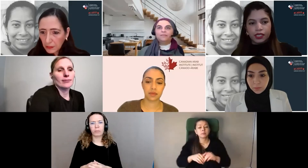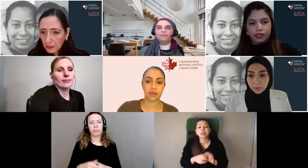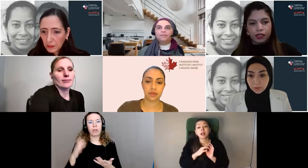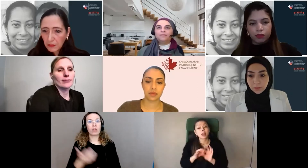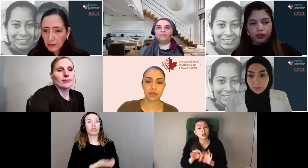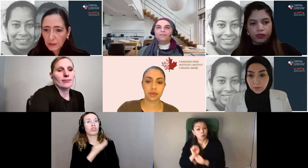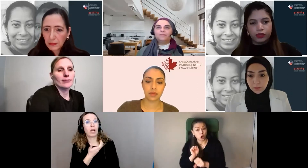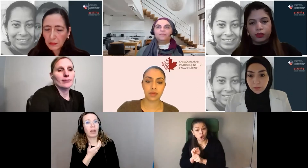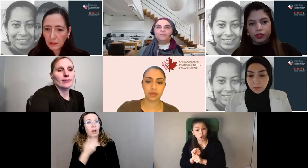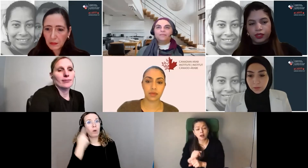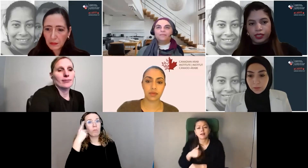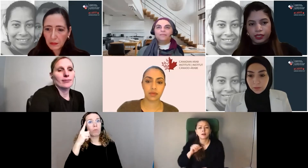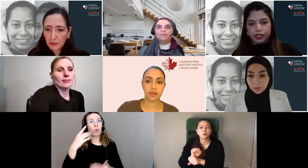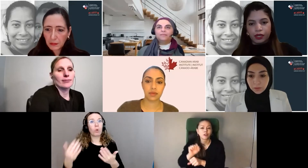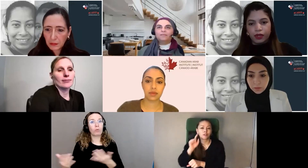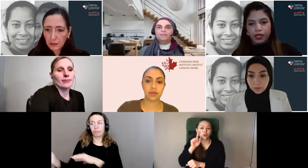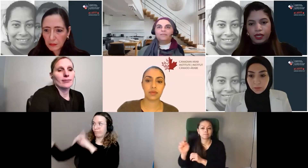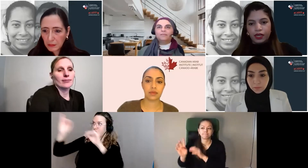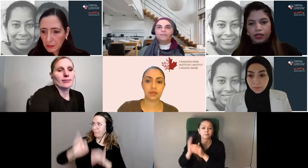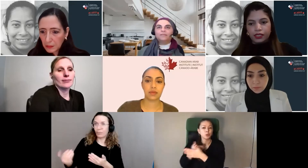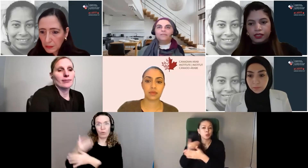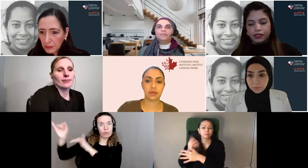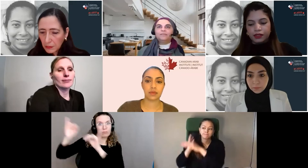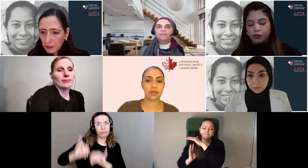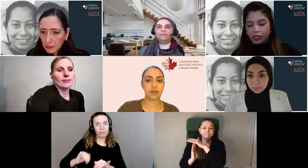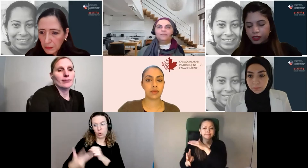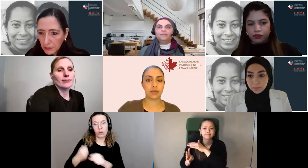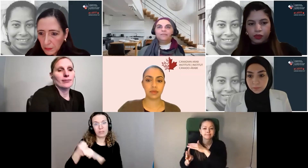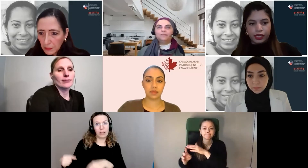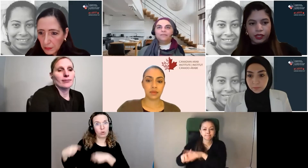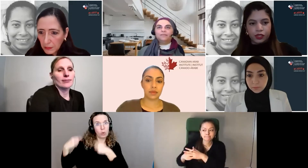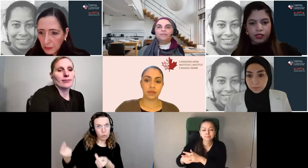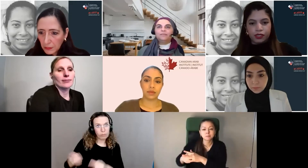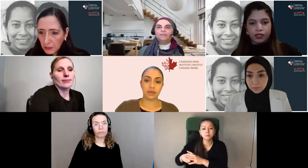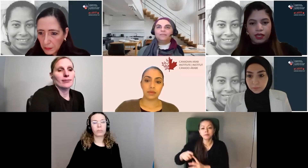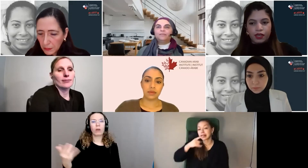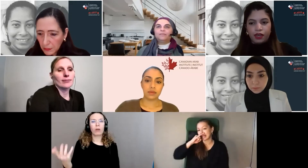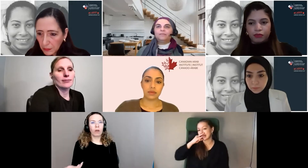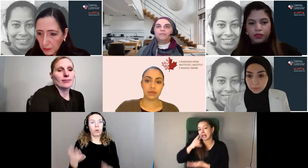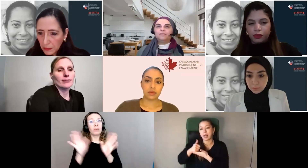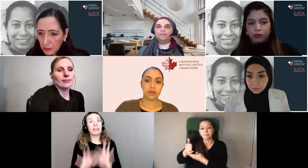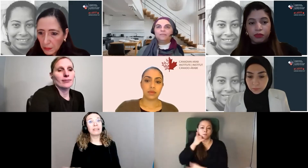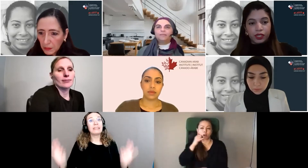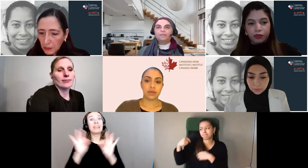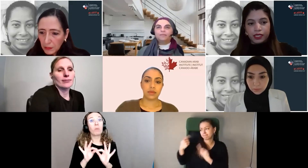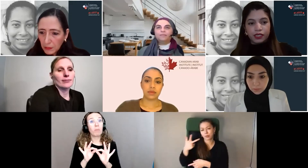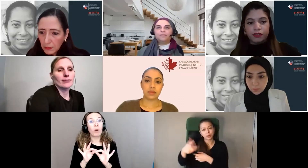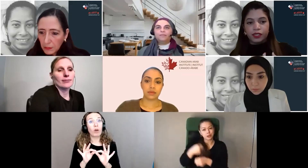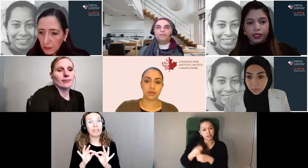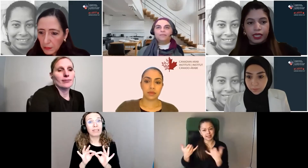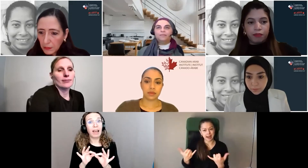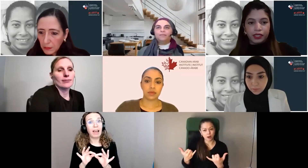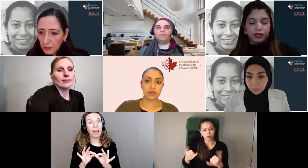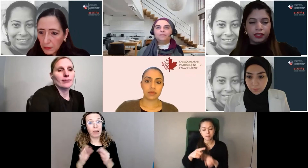initiatives at Kids Help Phone for over 3 years now. And I think it's especially rewarding just because, you know, I'm a newcomer myself.